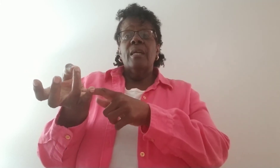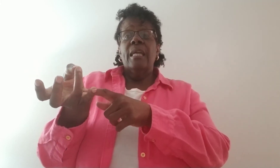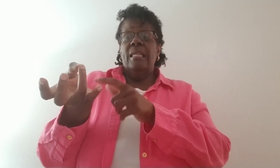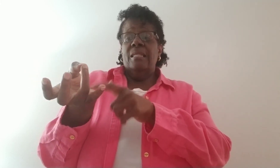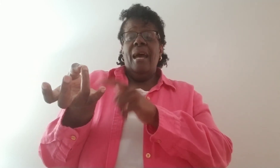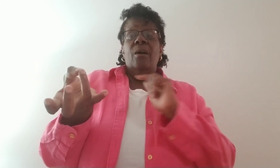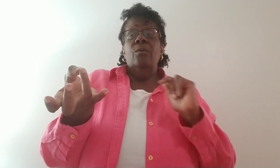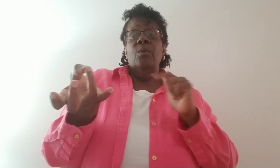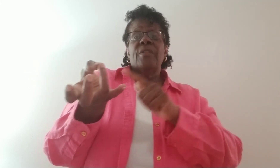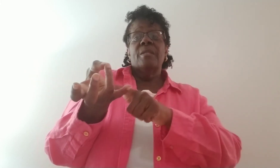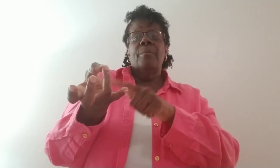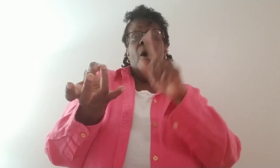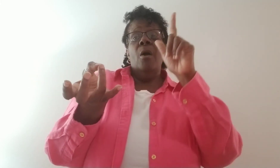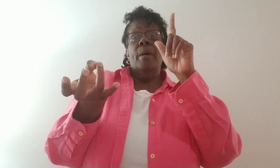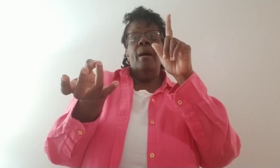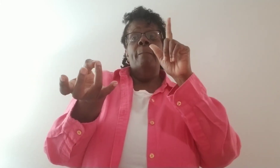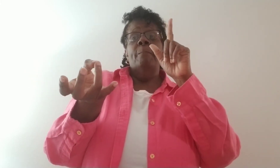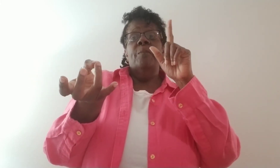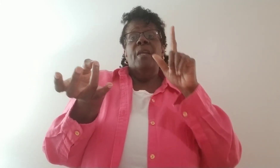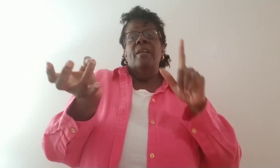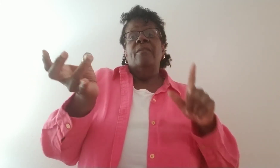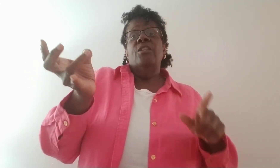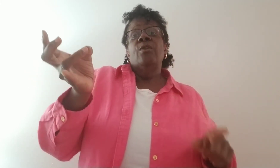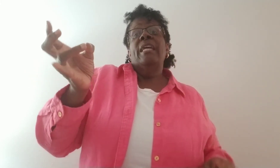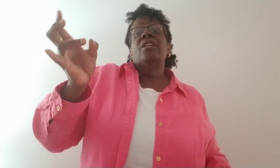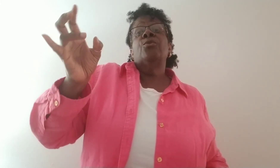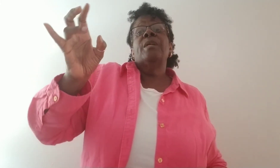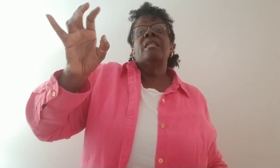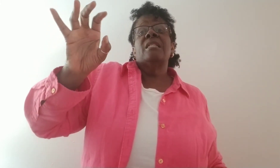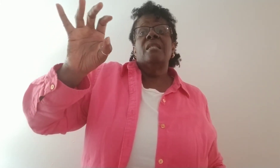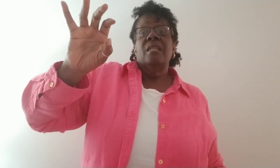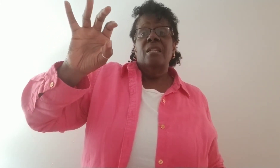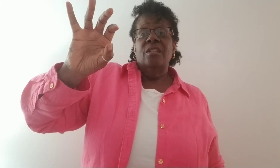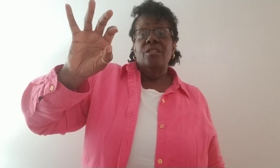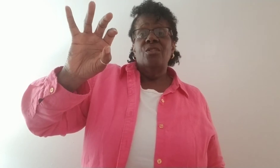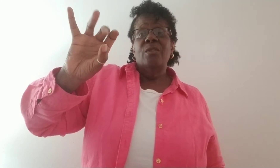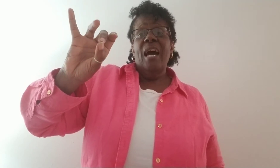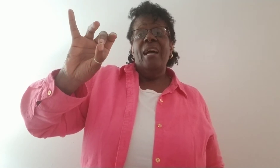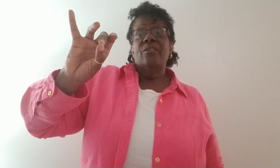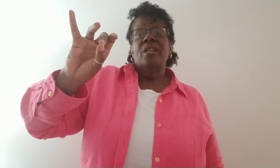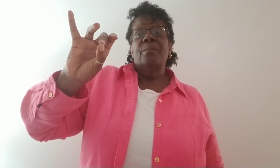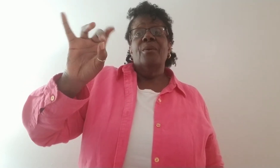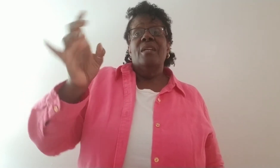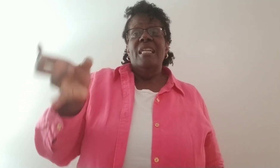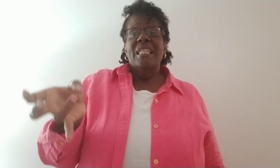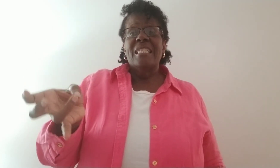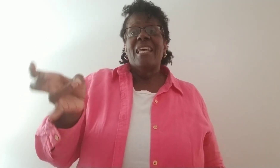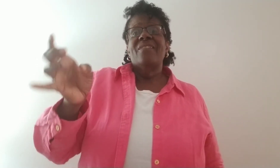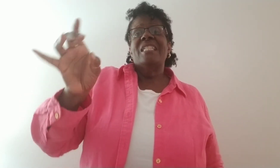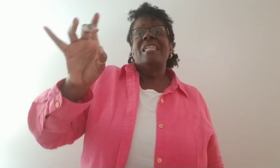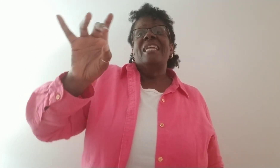is down with the palm up, then you increase to the higher number,